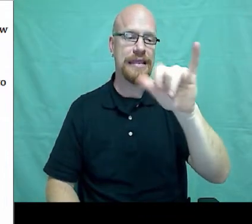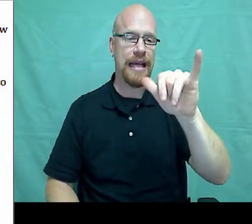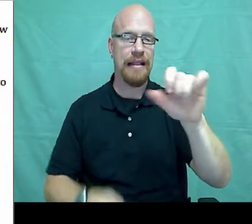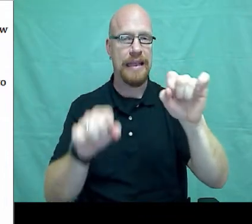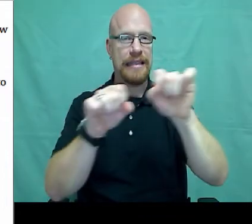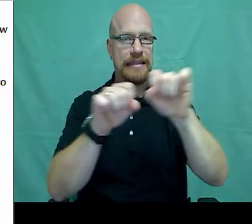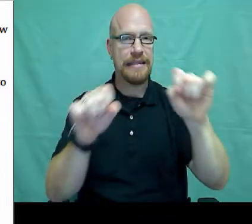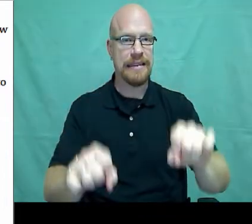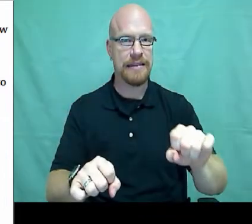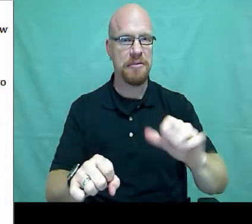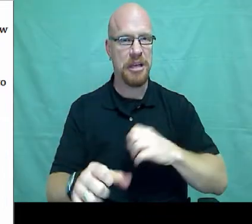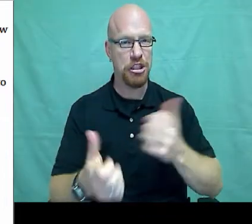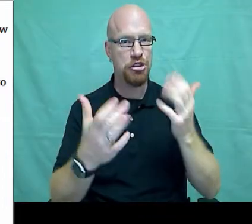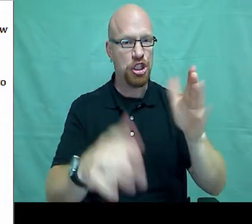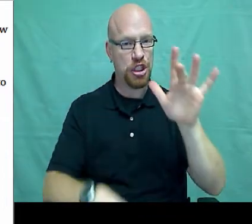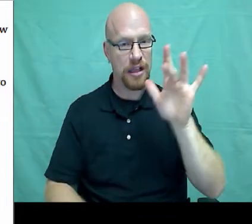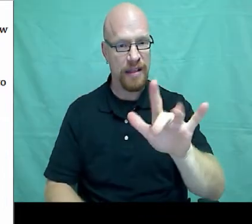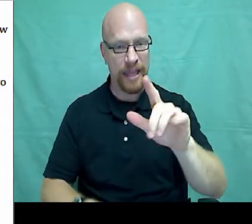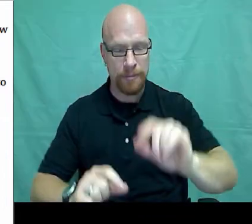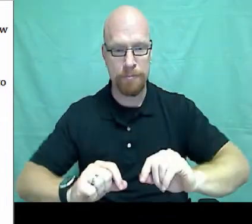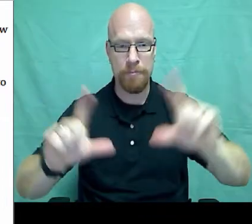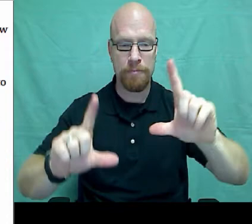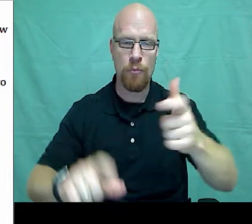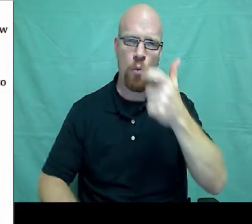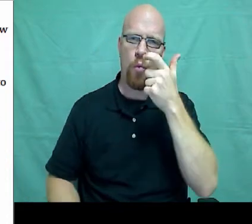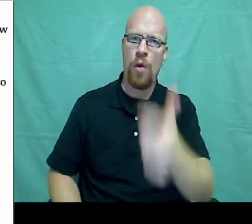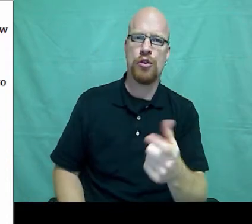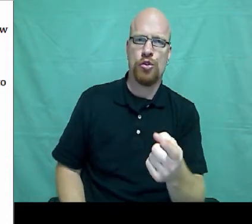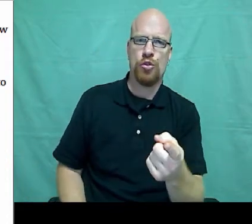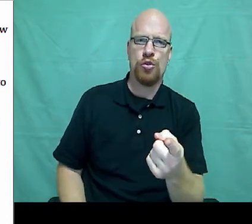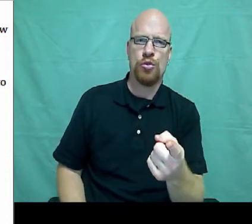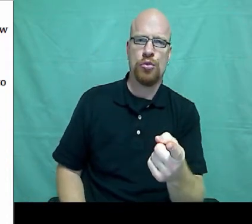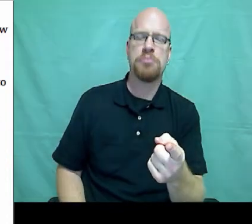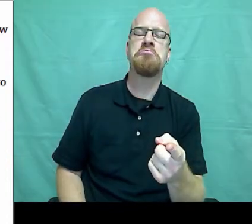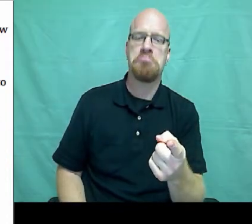tally system. I suggest that you click this link and watch it.